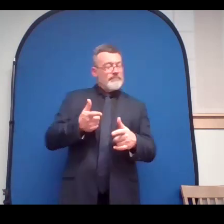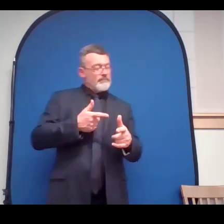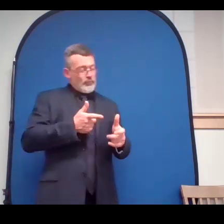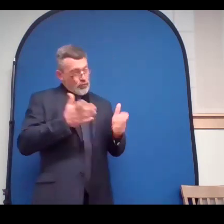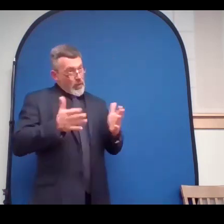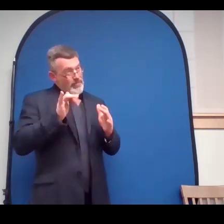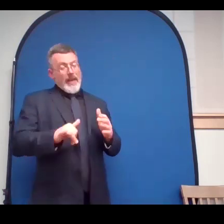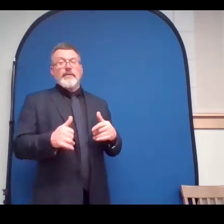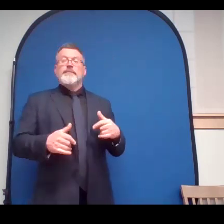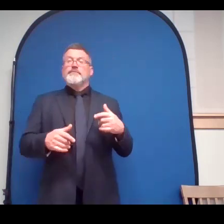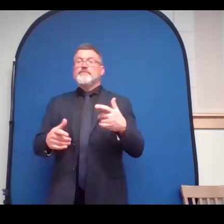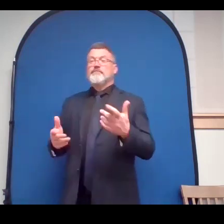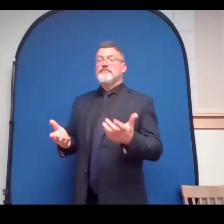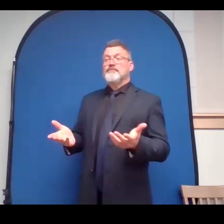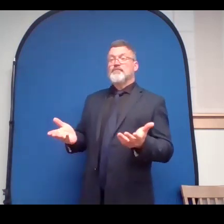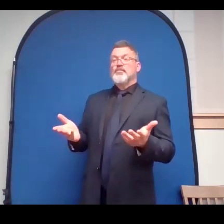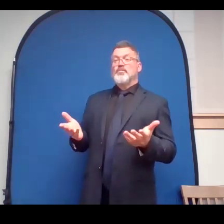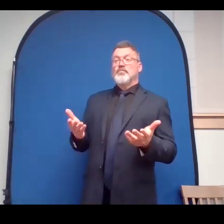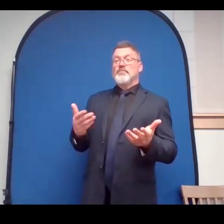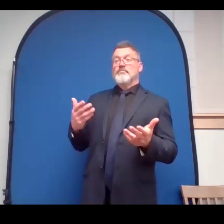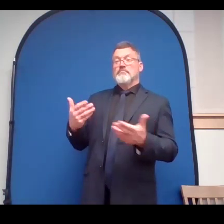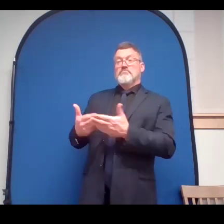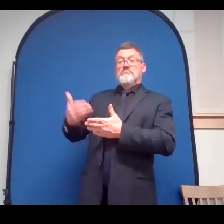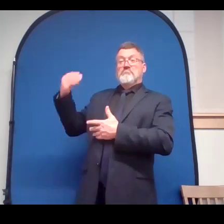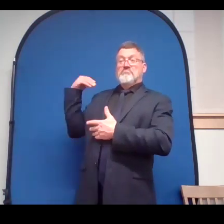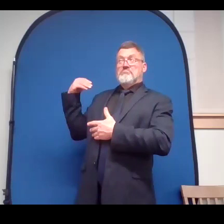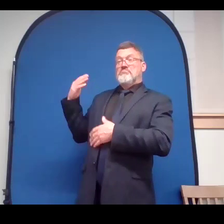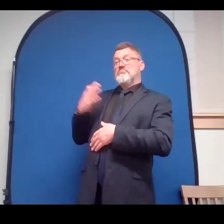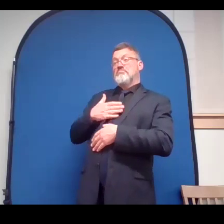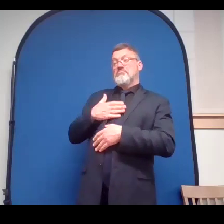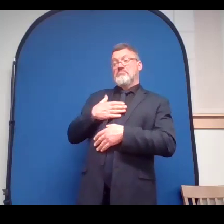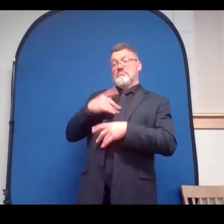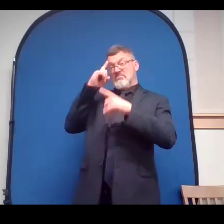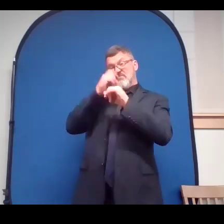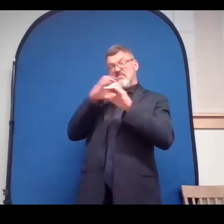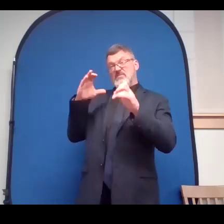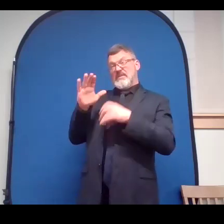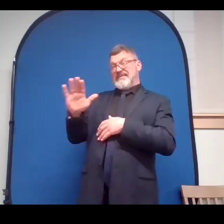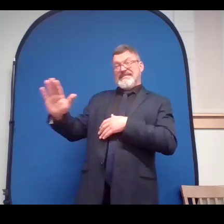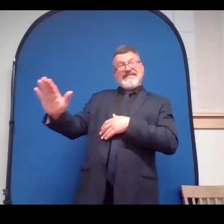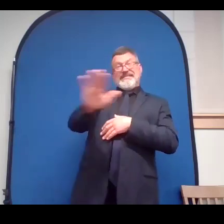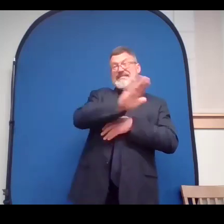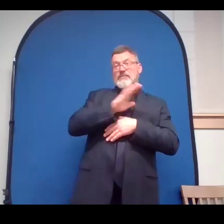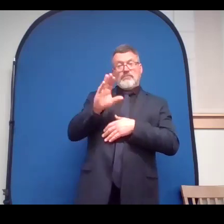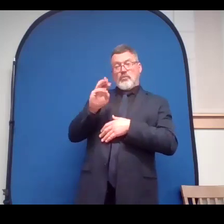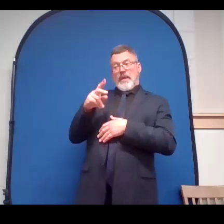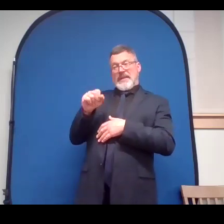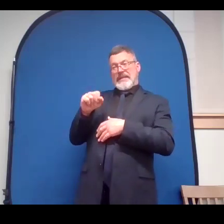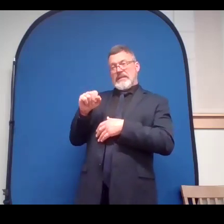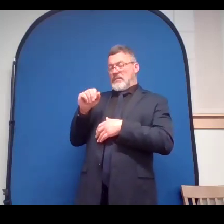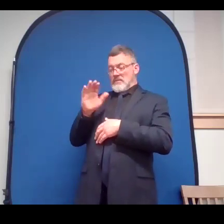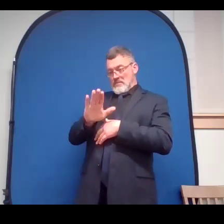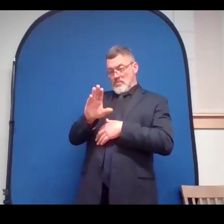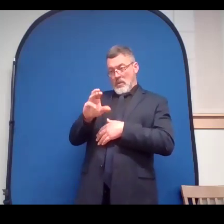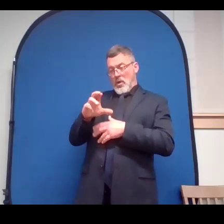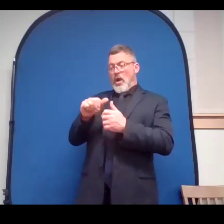Knowing that at the time, my understanding was that the weapons were with the family, which it could be understood to be a trusted source,